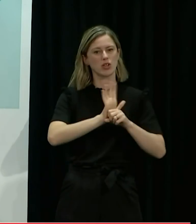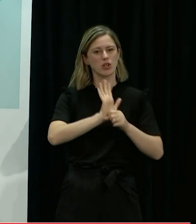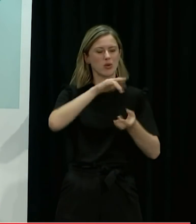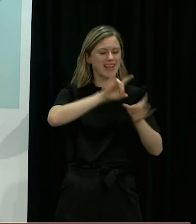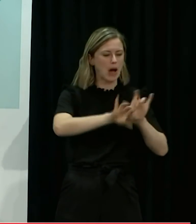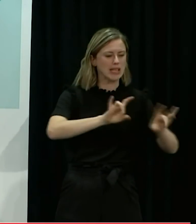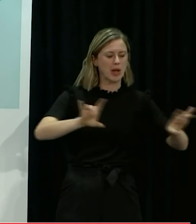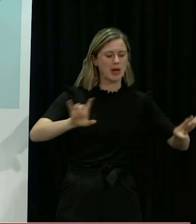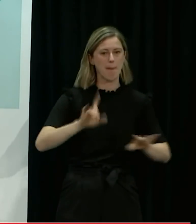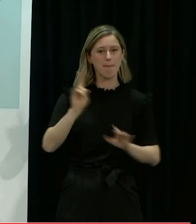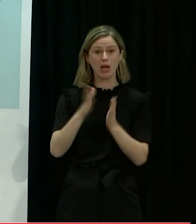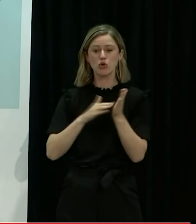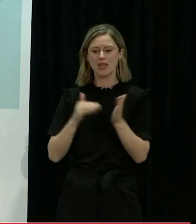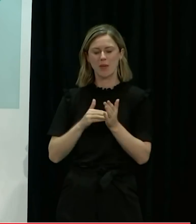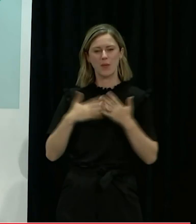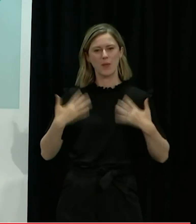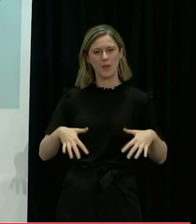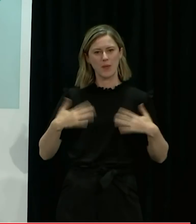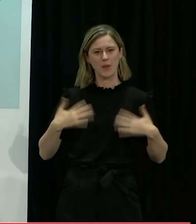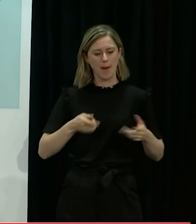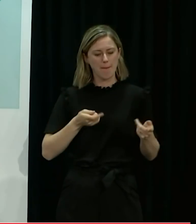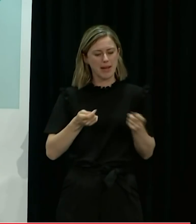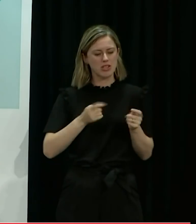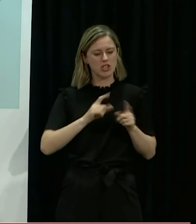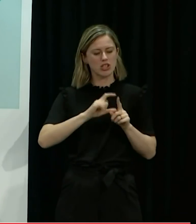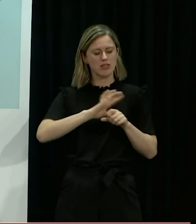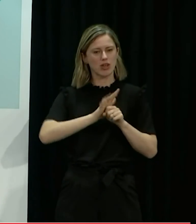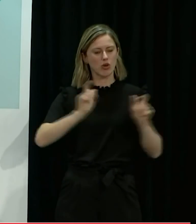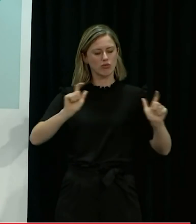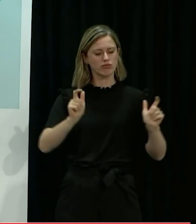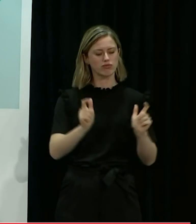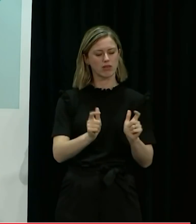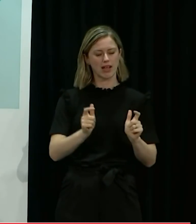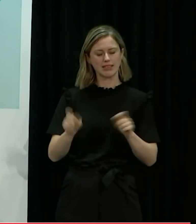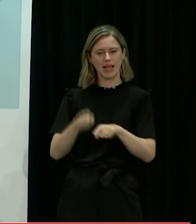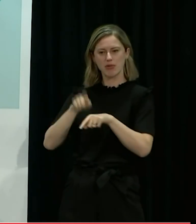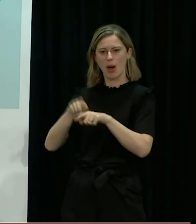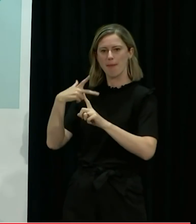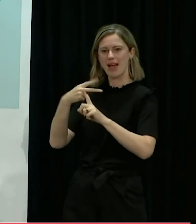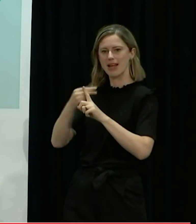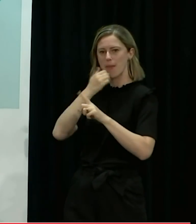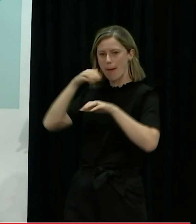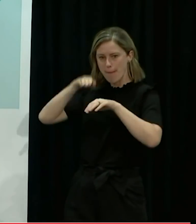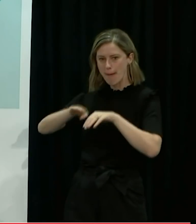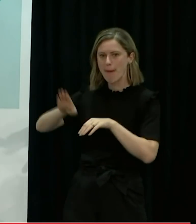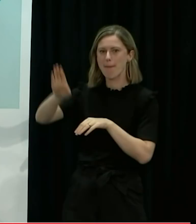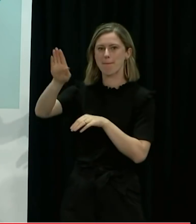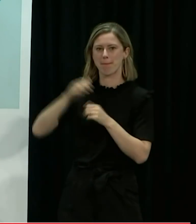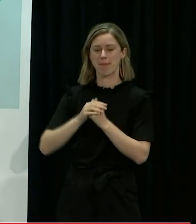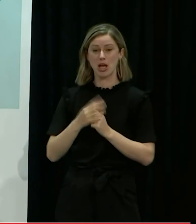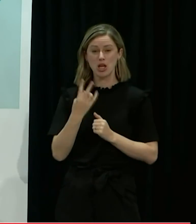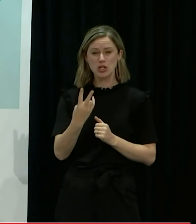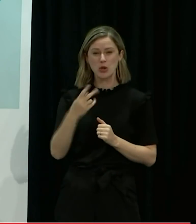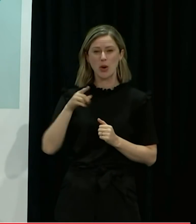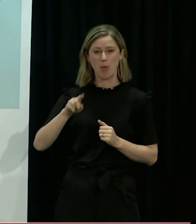time, New Zealand did something truly remarkable in managing to keep Delta suppressed while we got our population vaccinated, getting